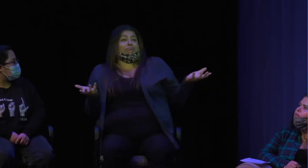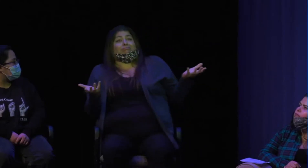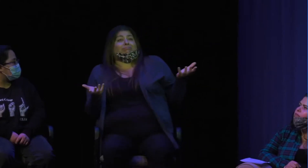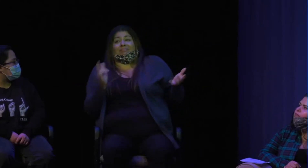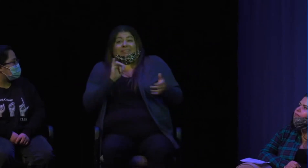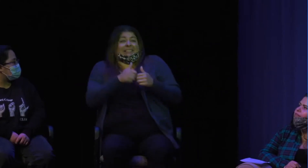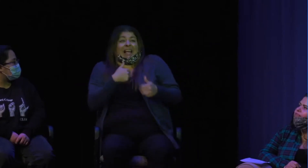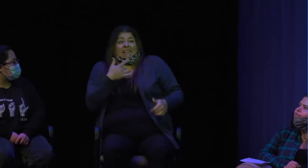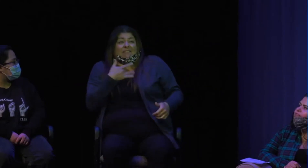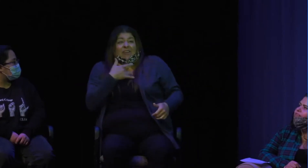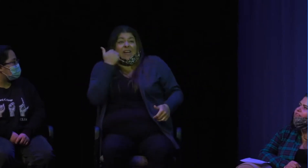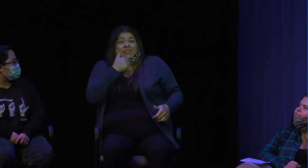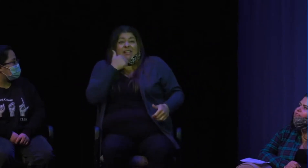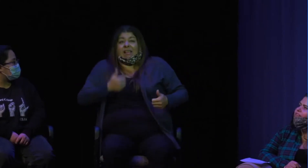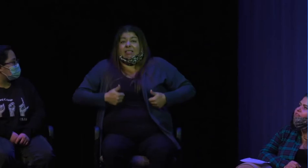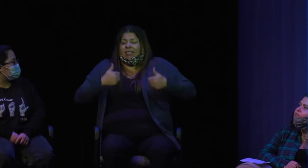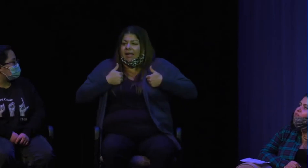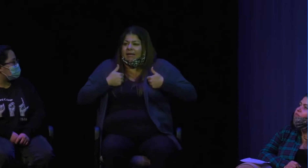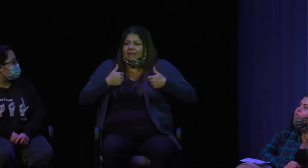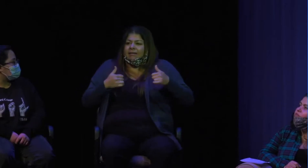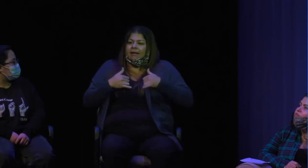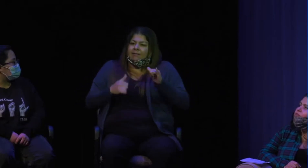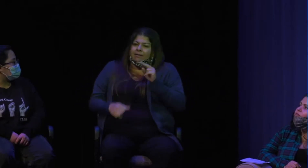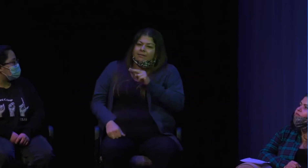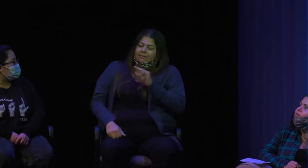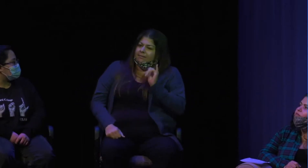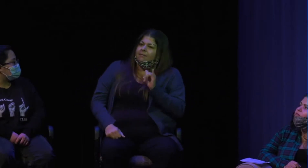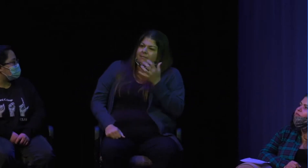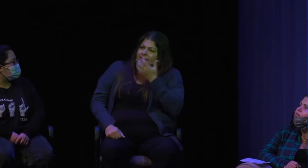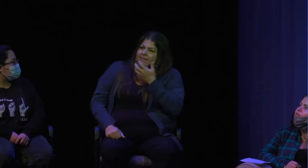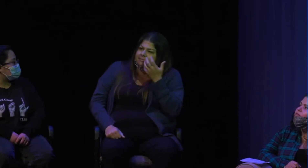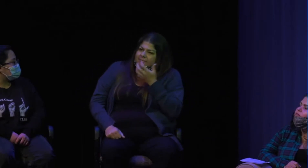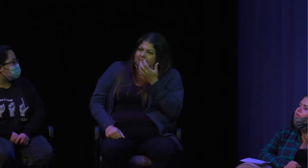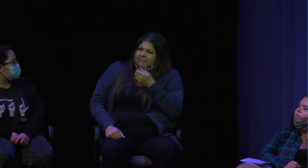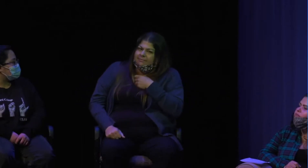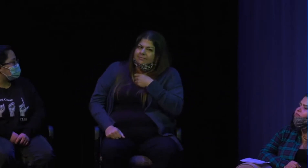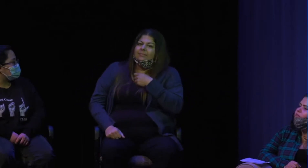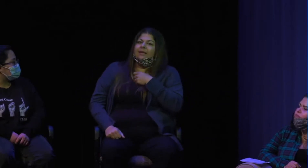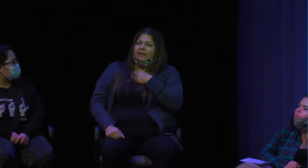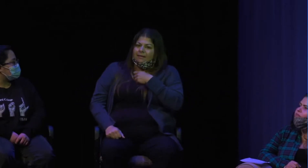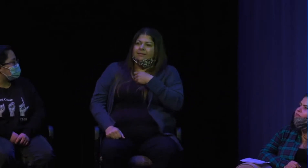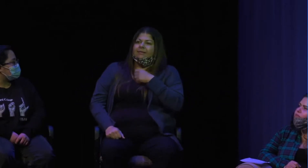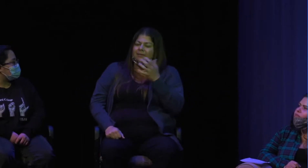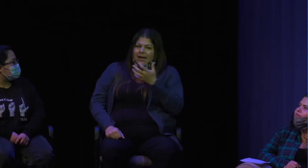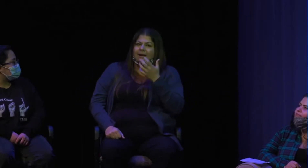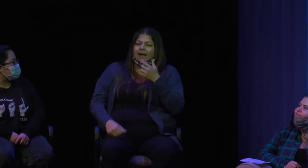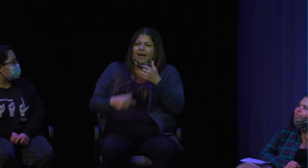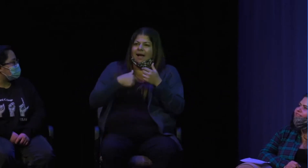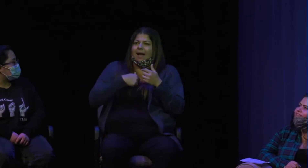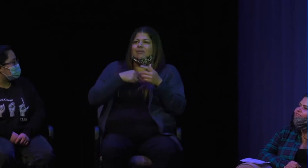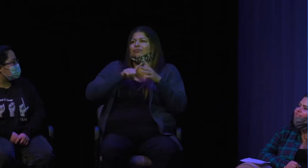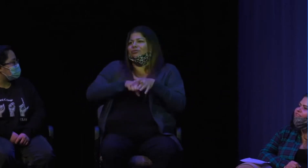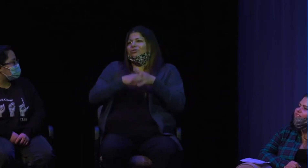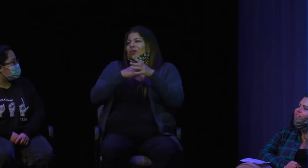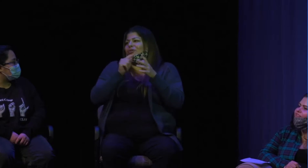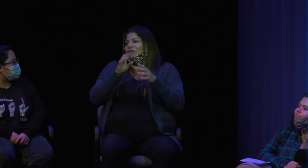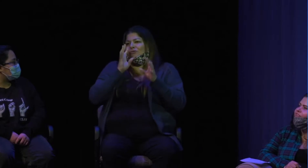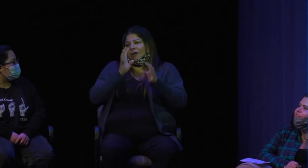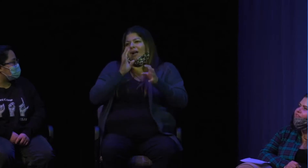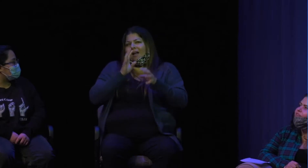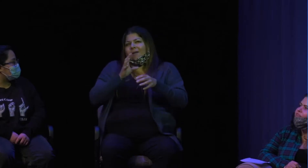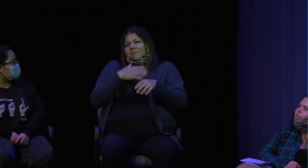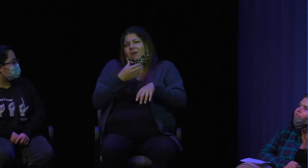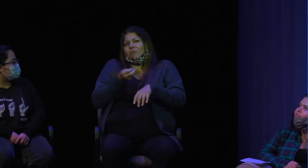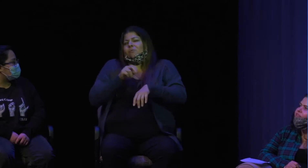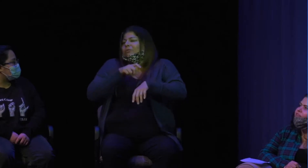And suddenly I had to ask, well, what did they say? And he's like, I don't know what they said either. And it became very